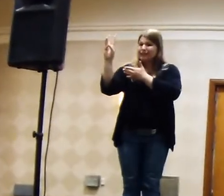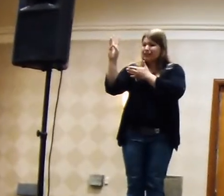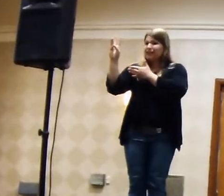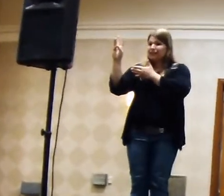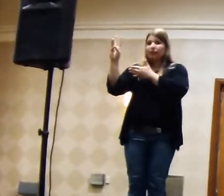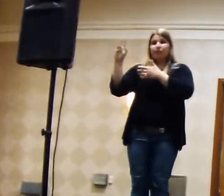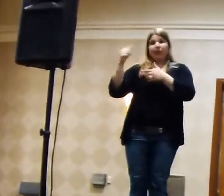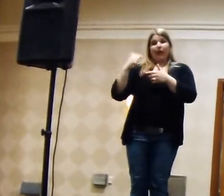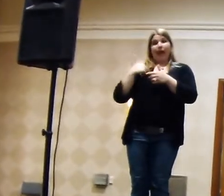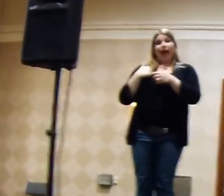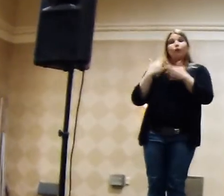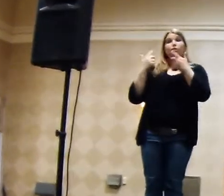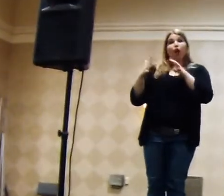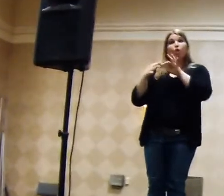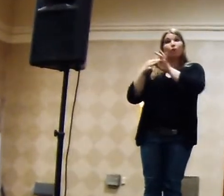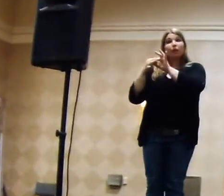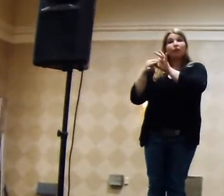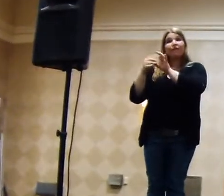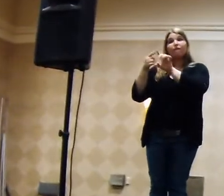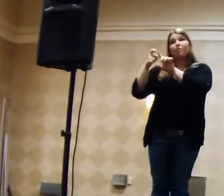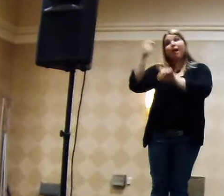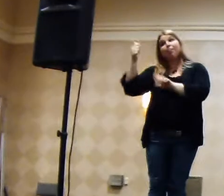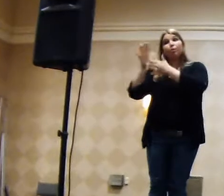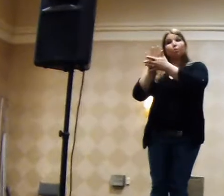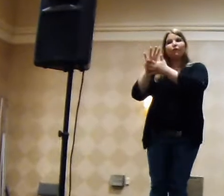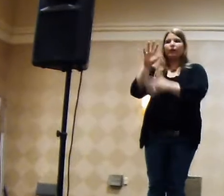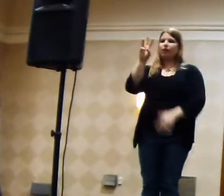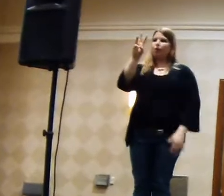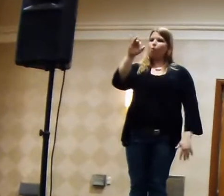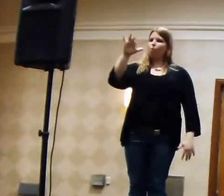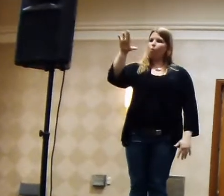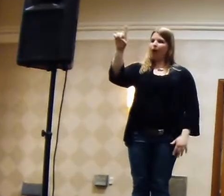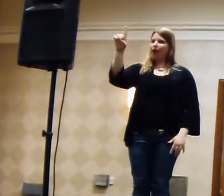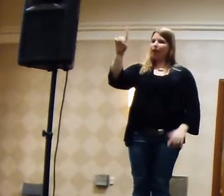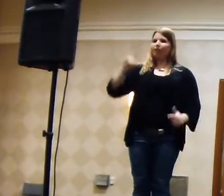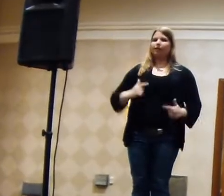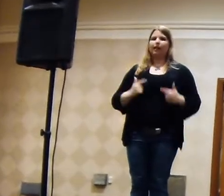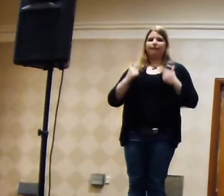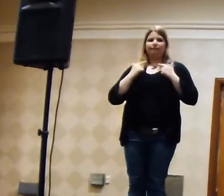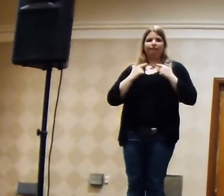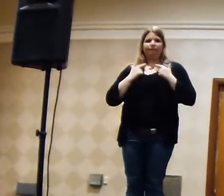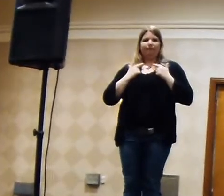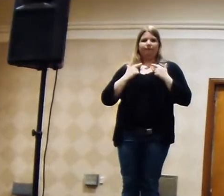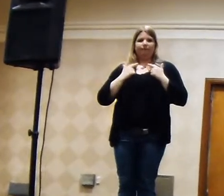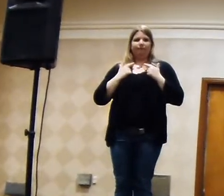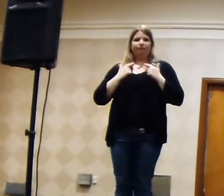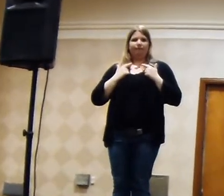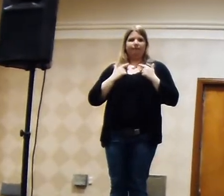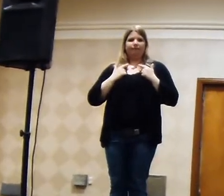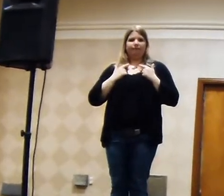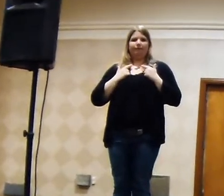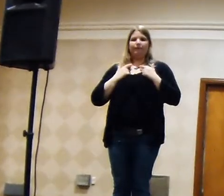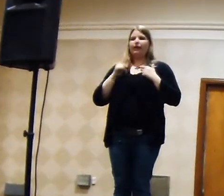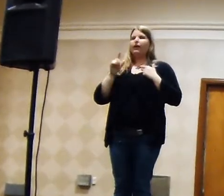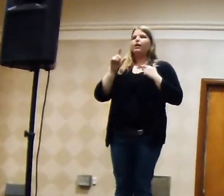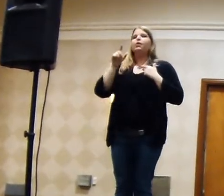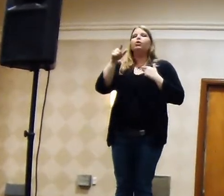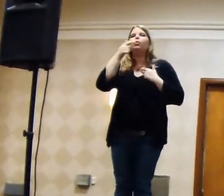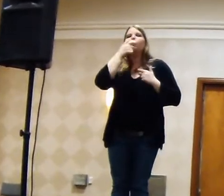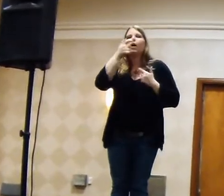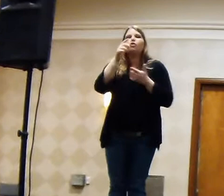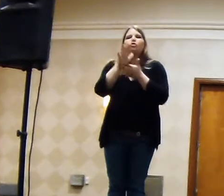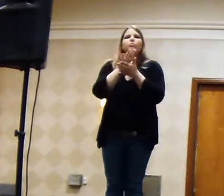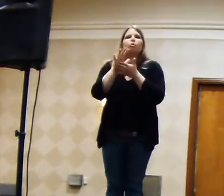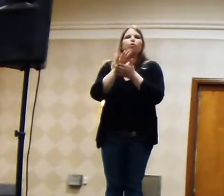him called The Wildlife, so we were already really good friends. But Eric just had this, when you watch the movie, you realize